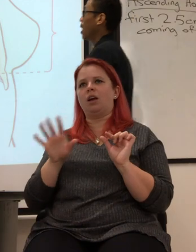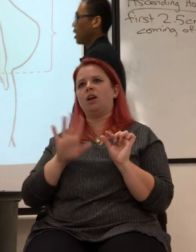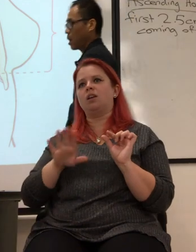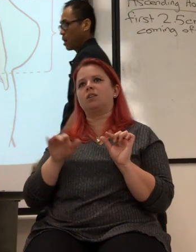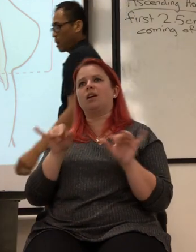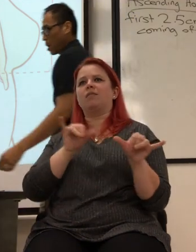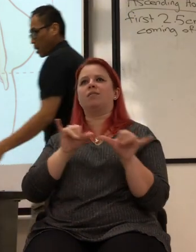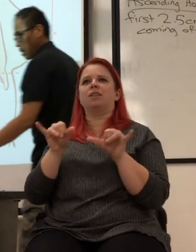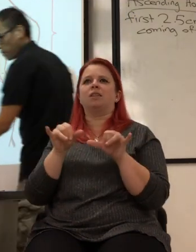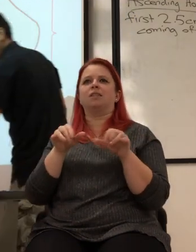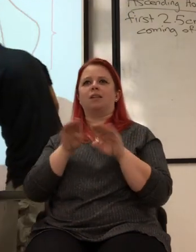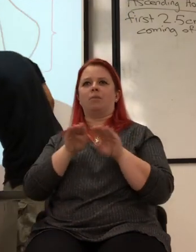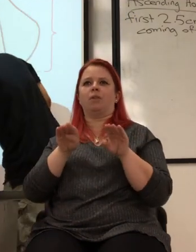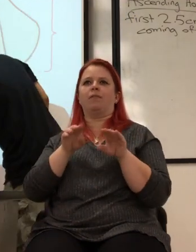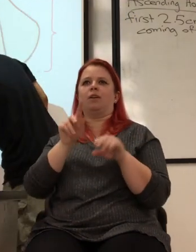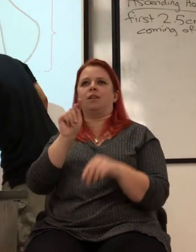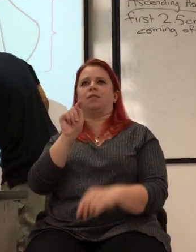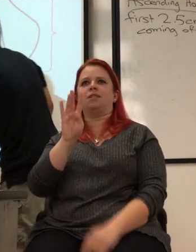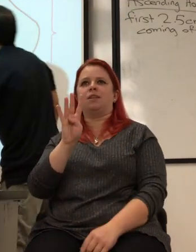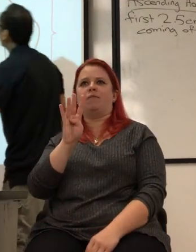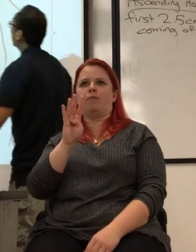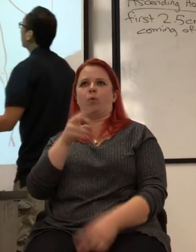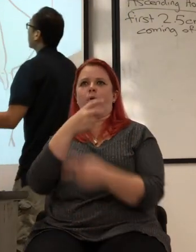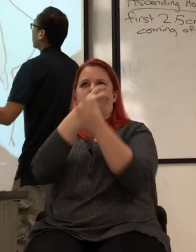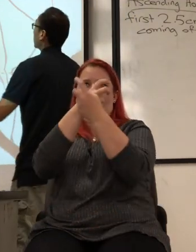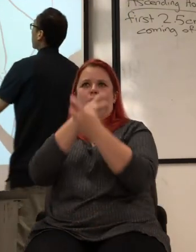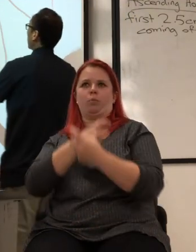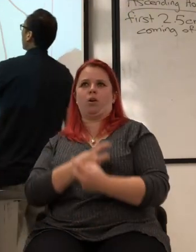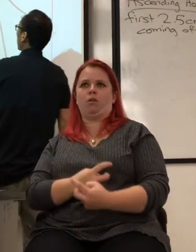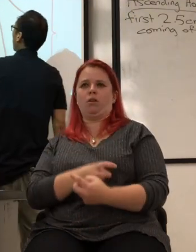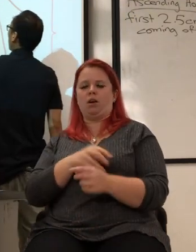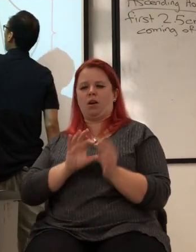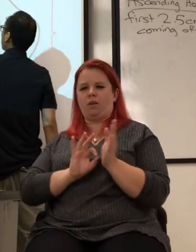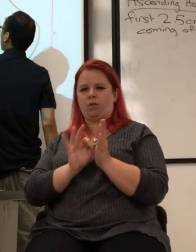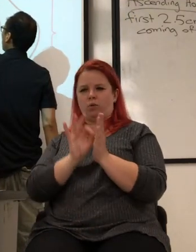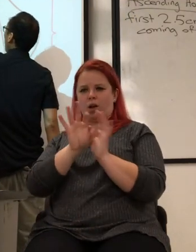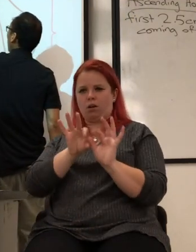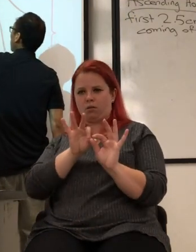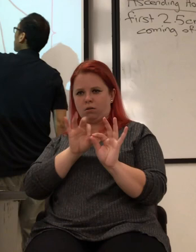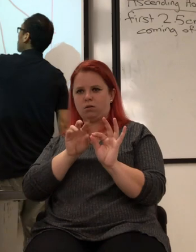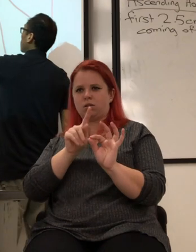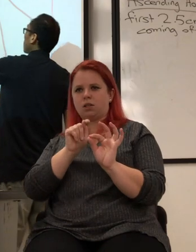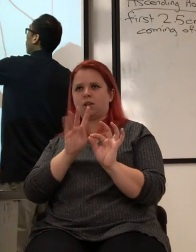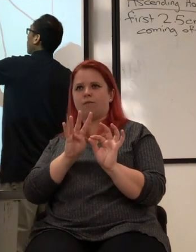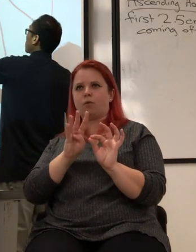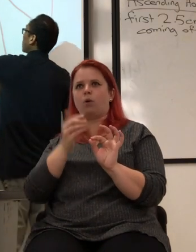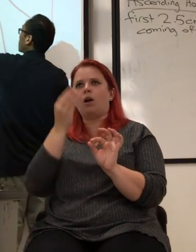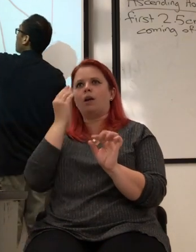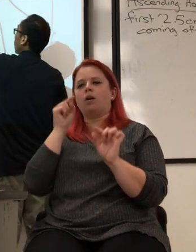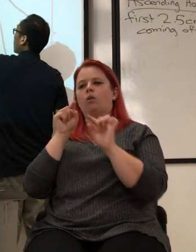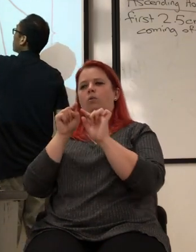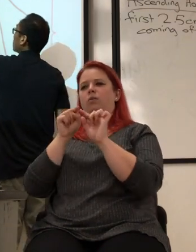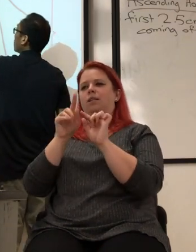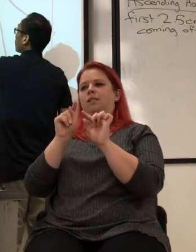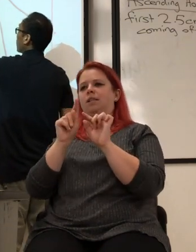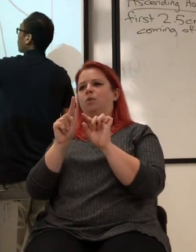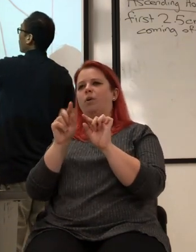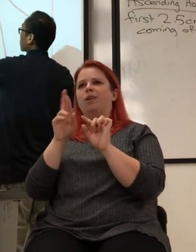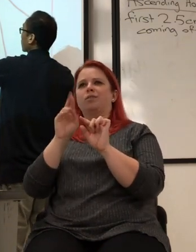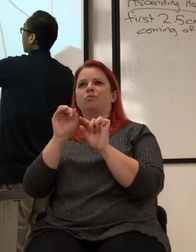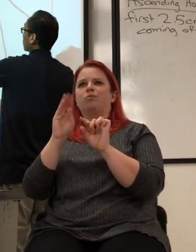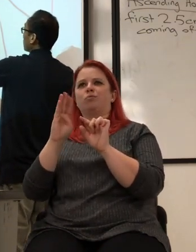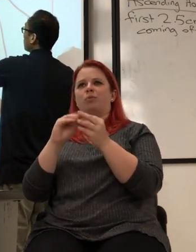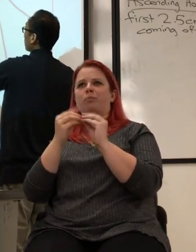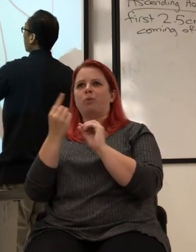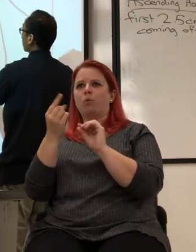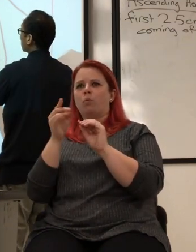vertebra, if you count your vertebra. I know that's T1 because that's rib 1, so T1, 2, 3, 4.